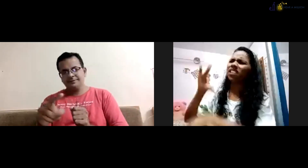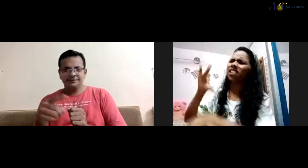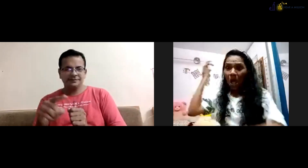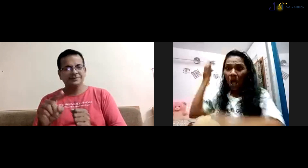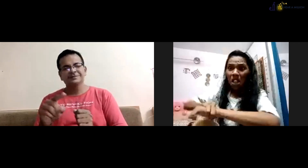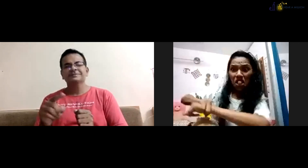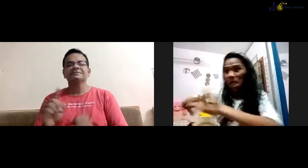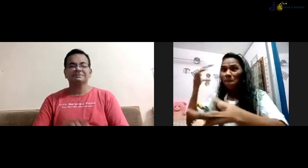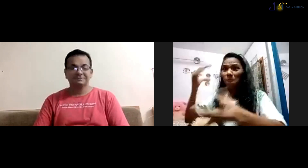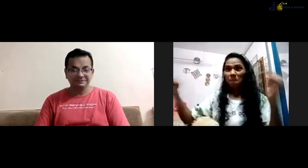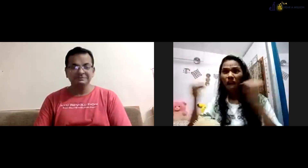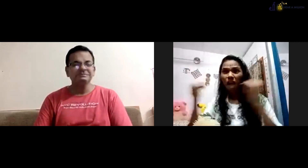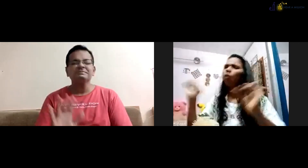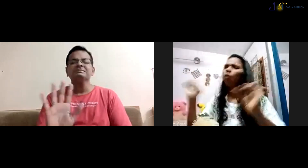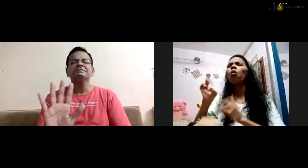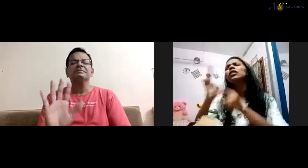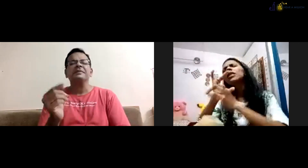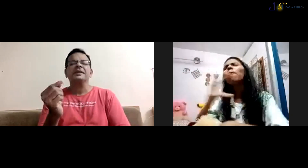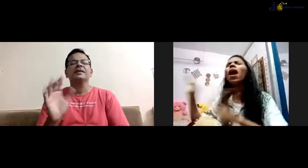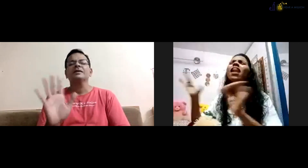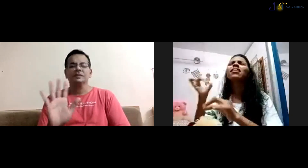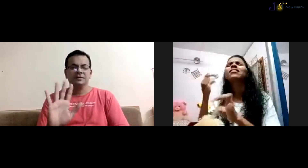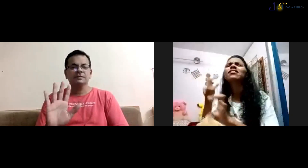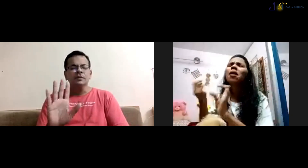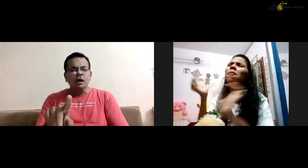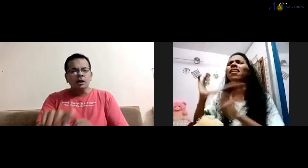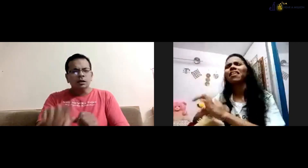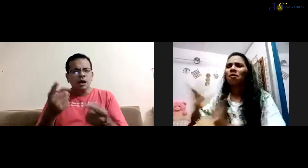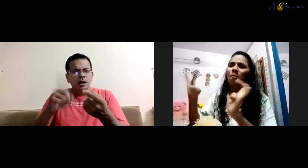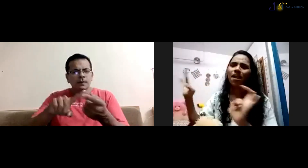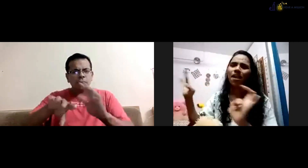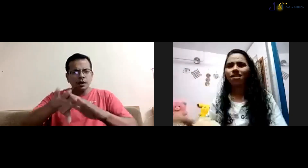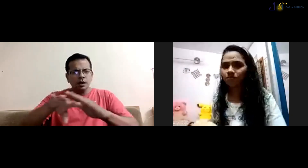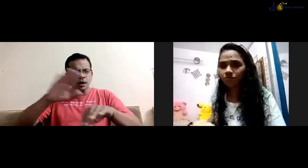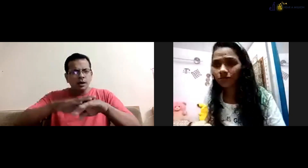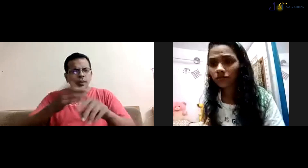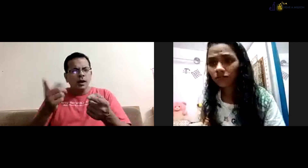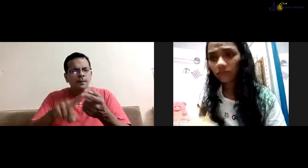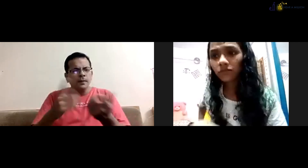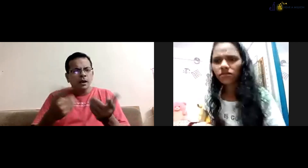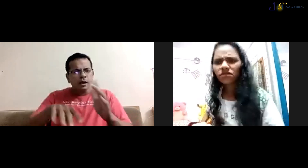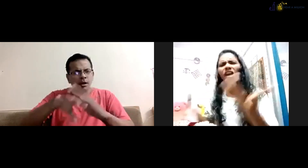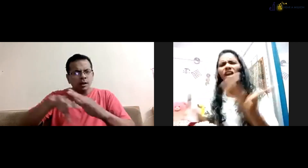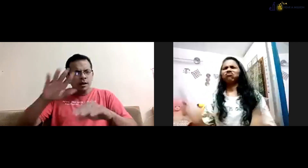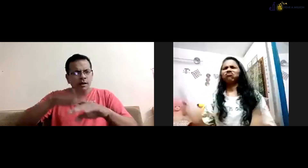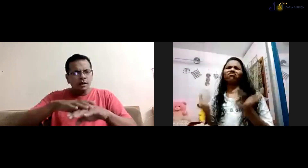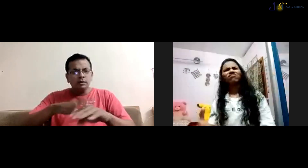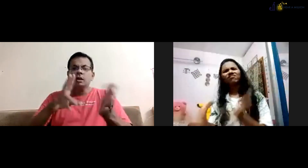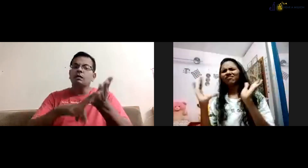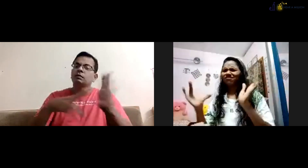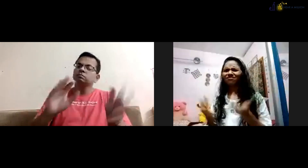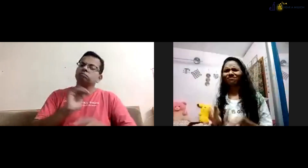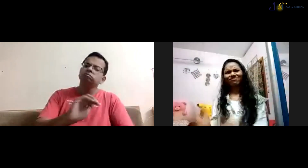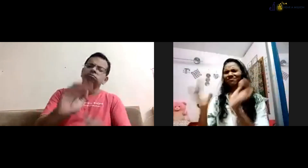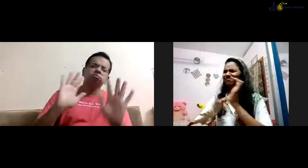So I need assistance for it. Nothing like that to hold me completely, but it's just I need someone to hold me up. What happened with